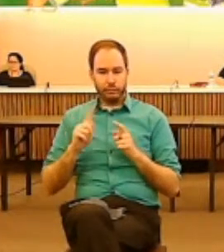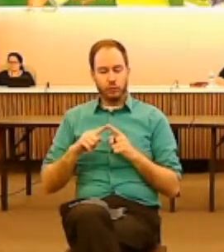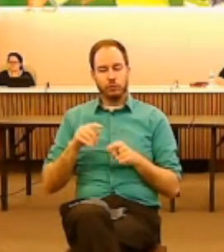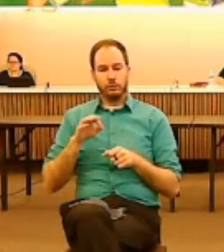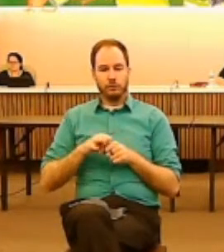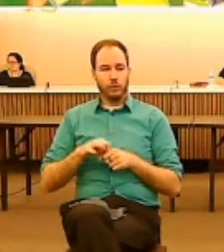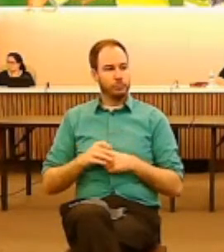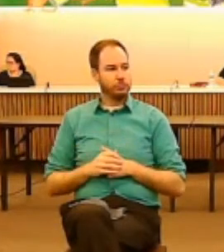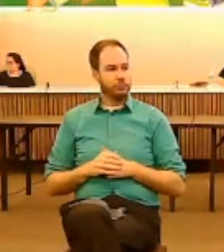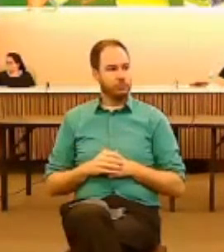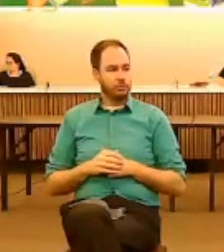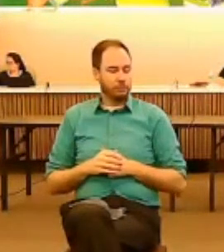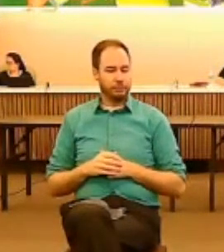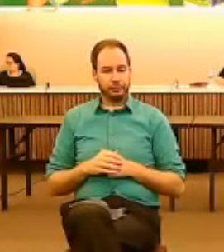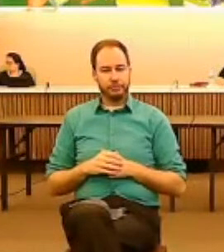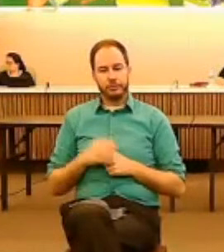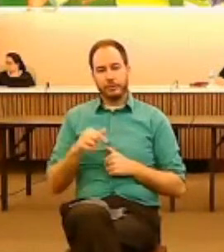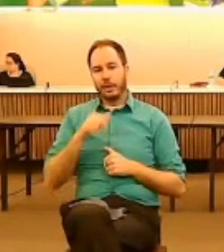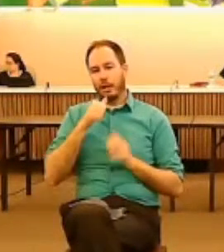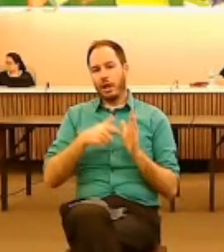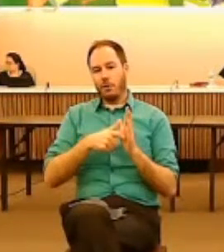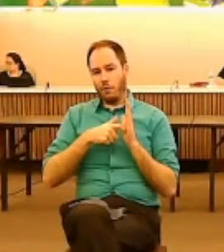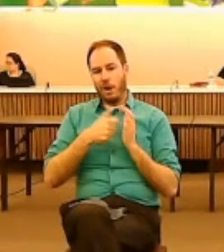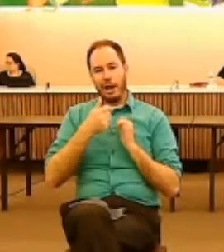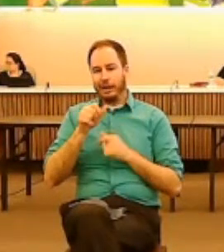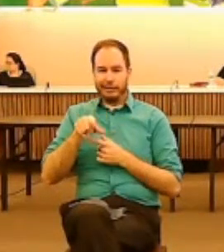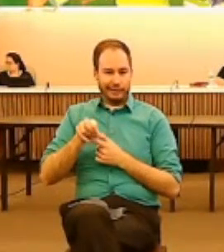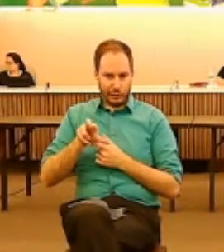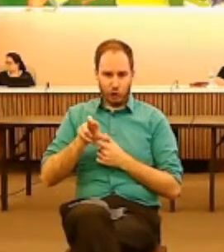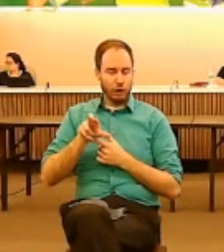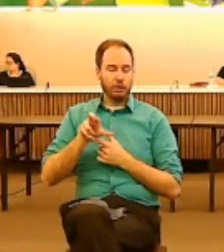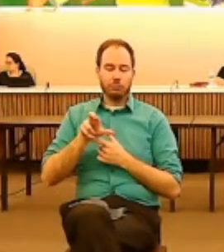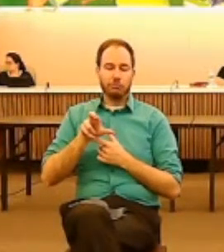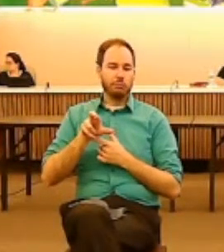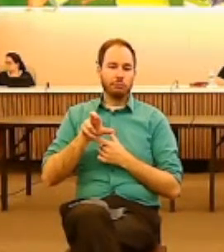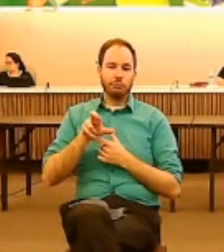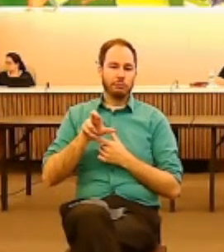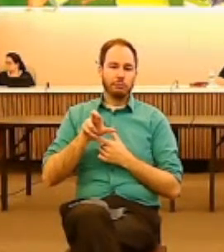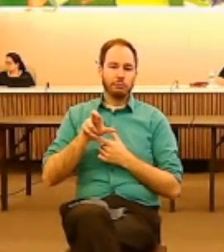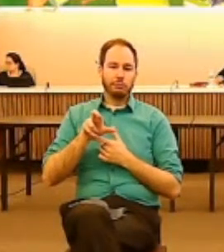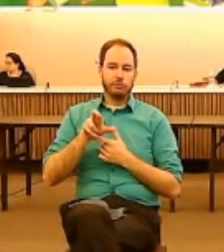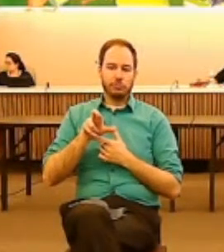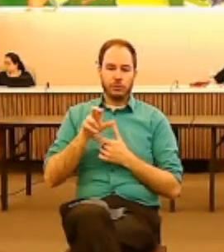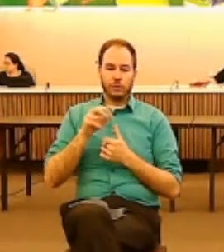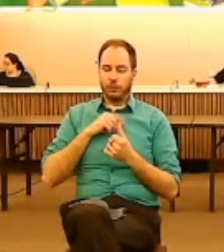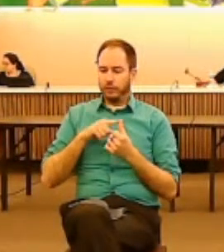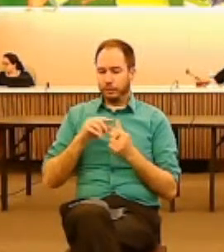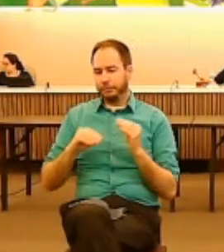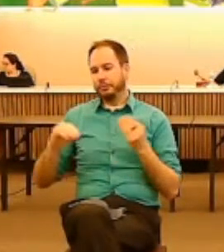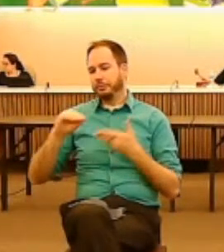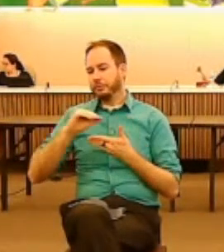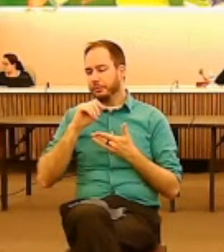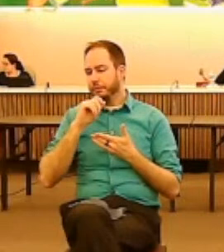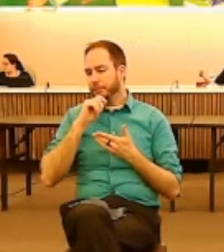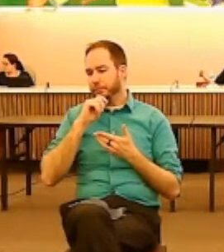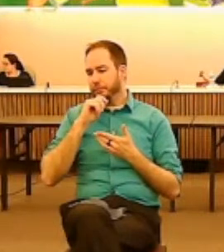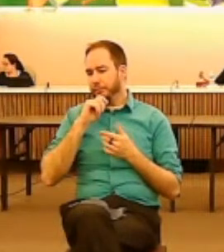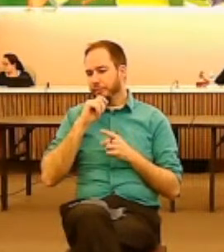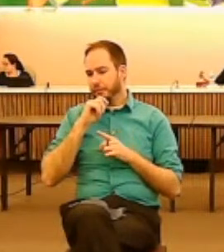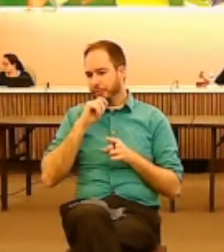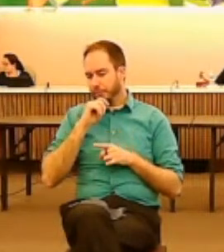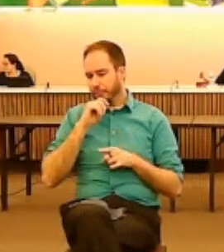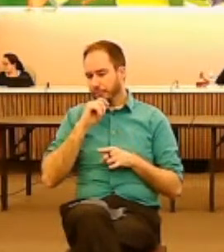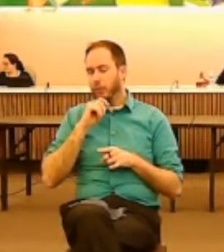on the fly, since this one does not require any seeker. Why don't I do this first? See, learning.